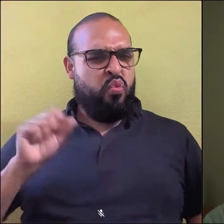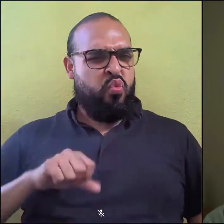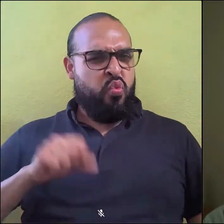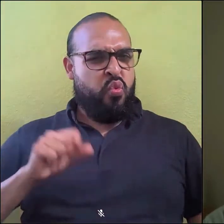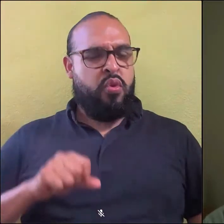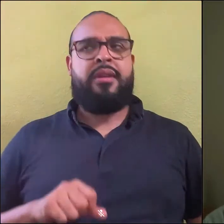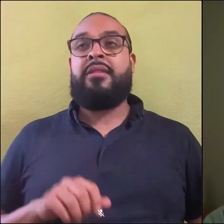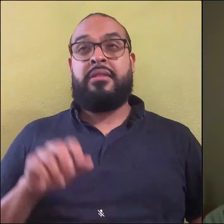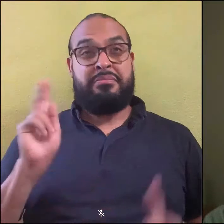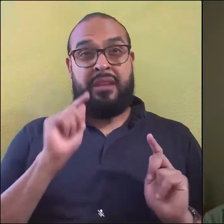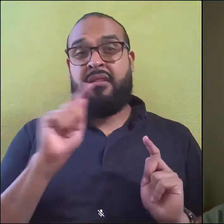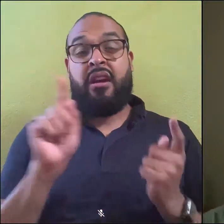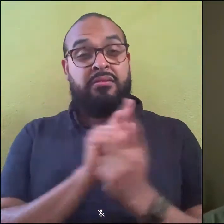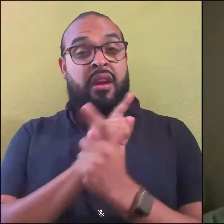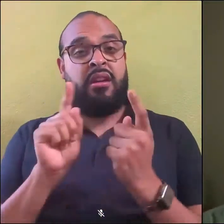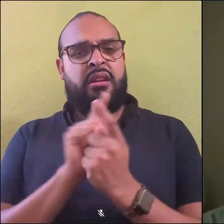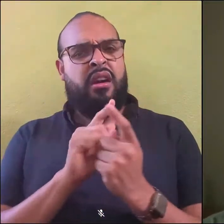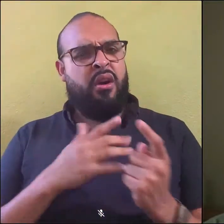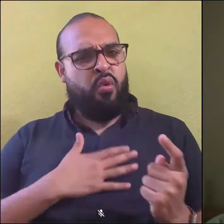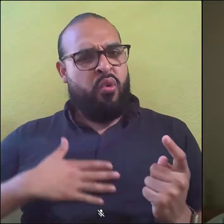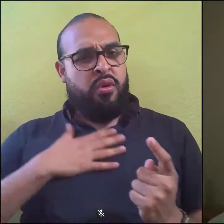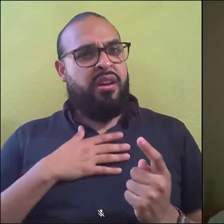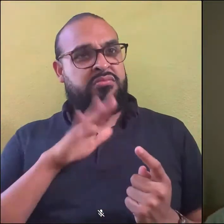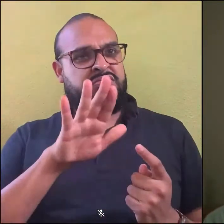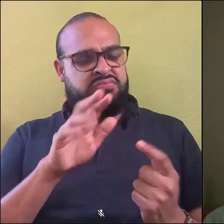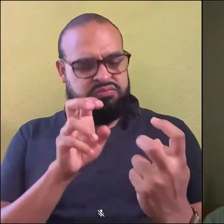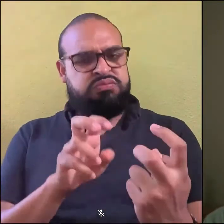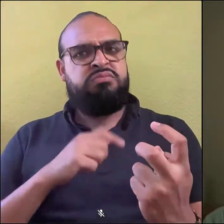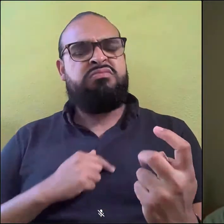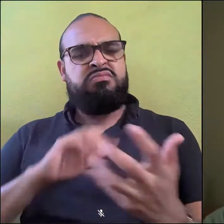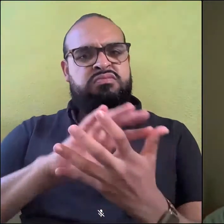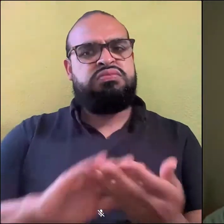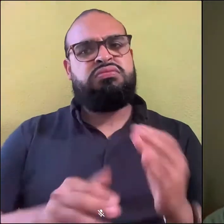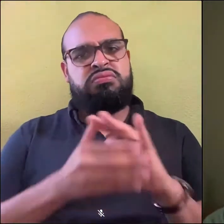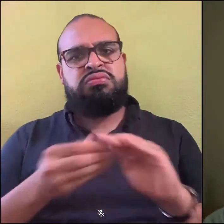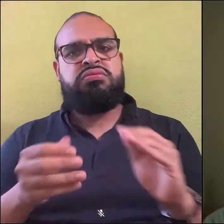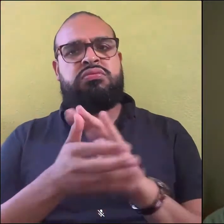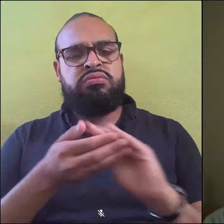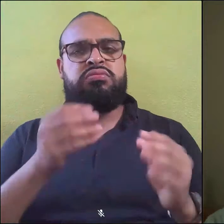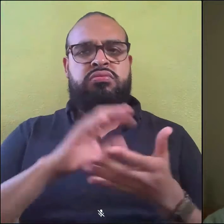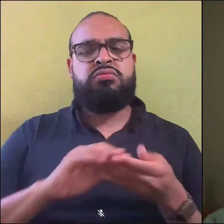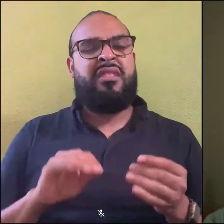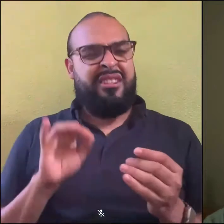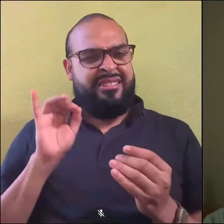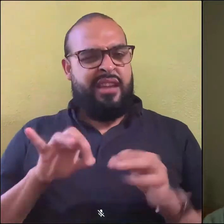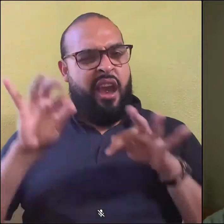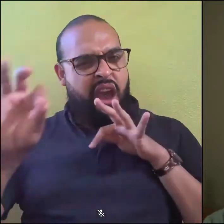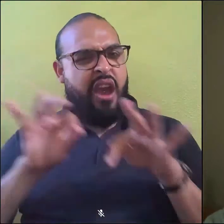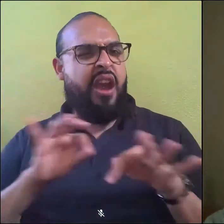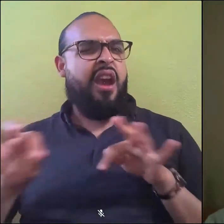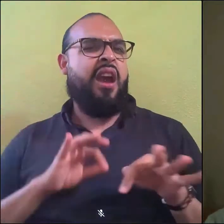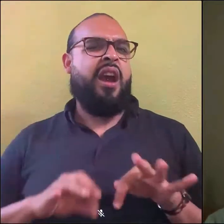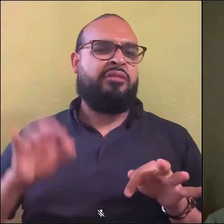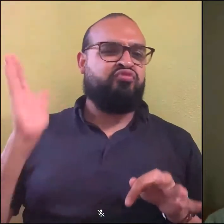things that have helped me in my own specific way. And I would really like to recommend to all of